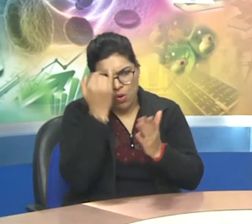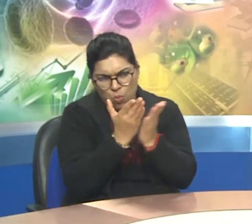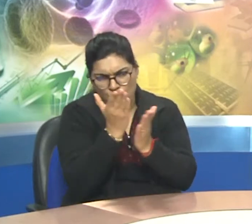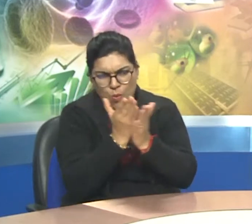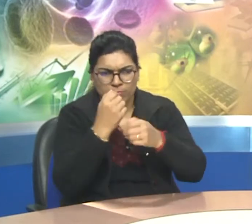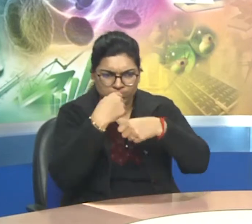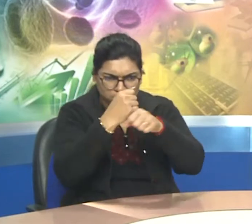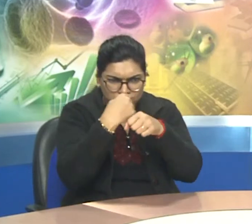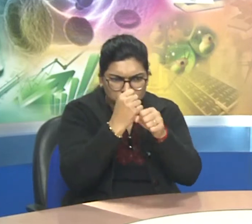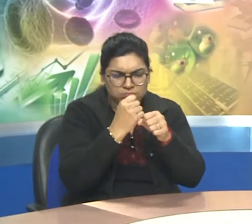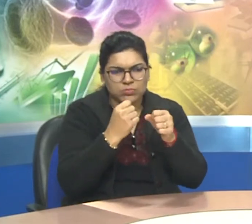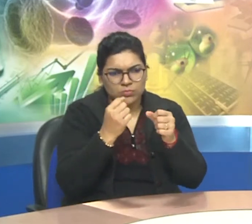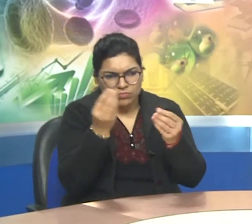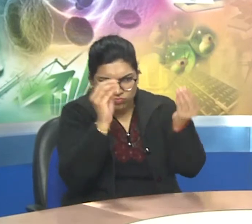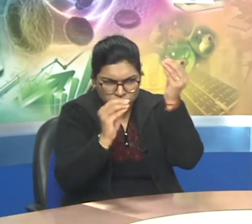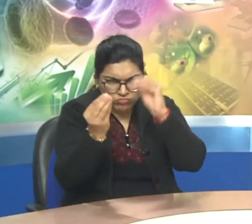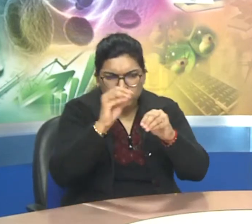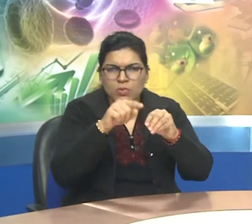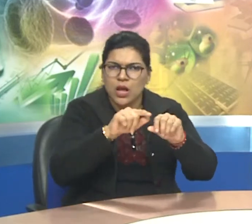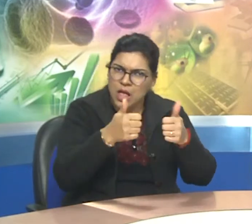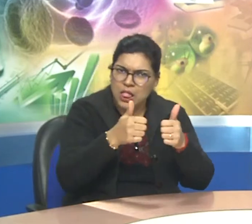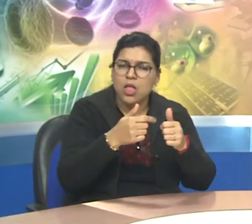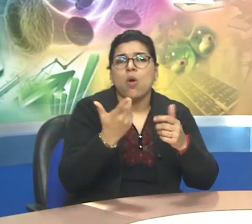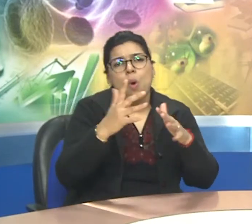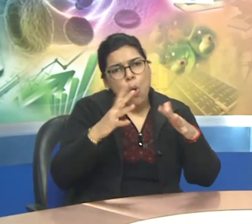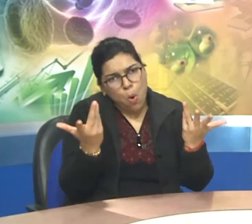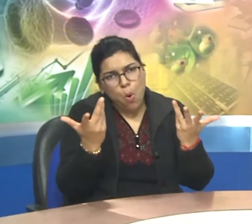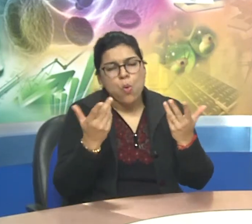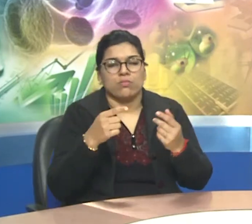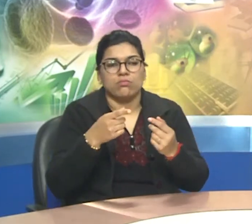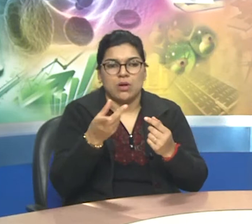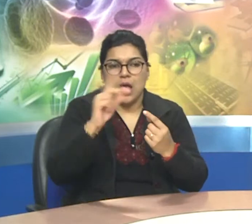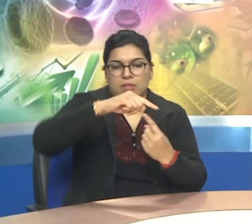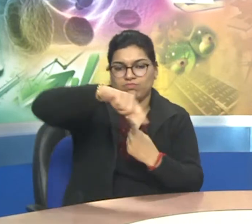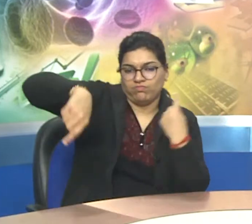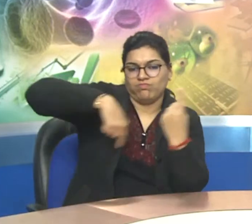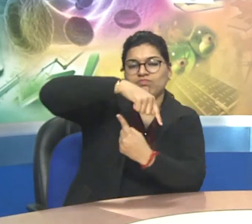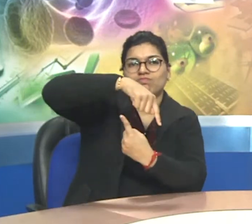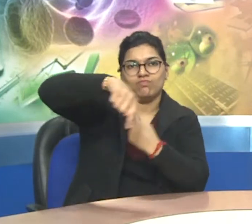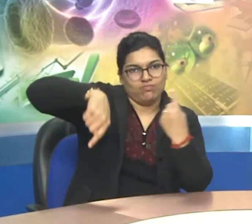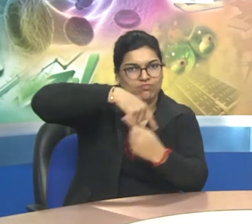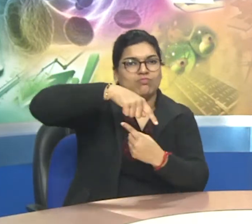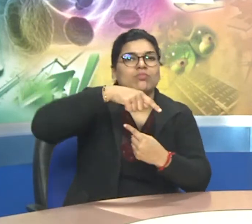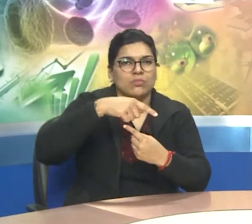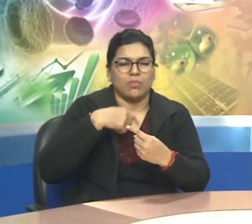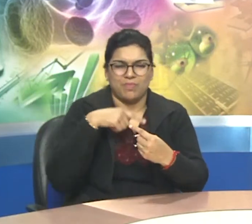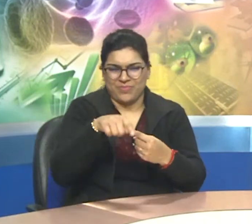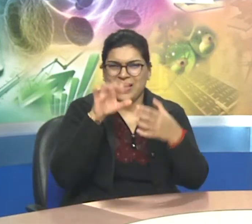and all other waste materials, they can either be reused or they can be recycled.